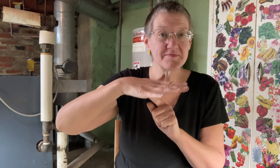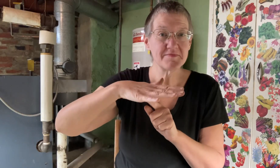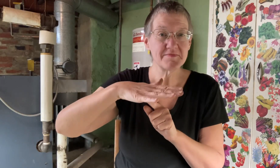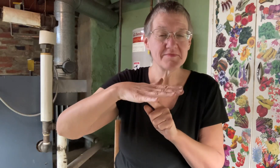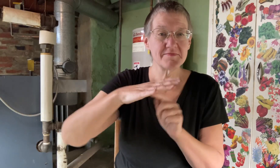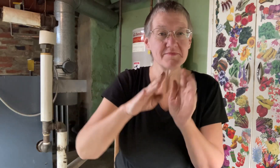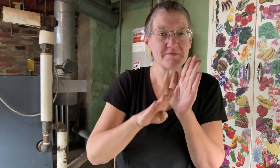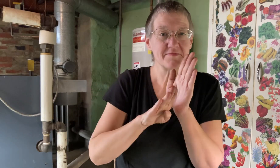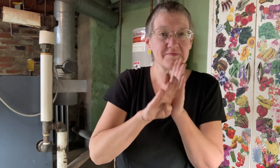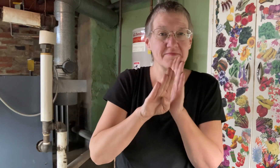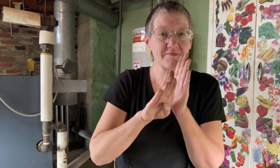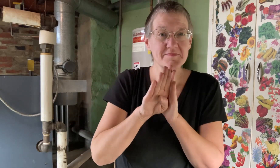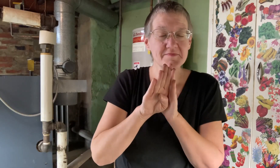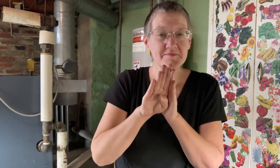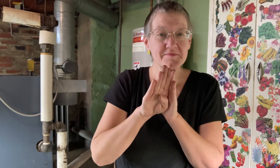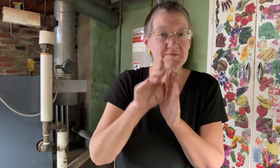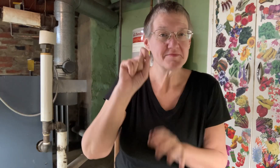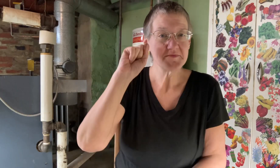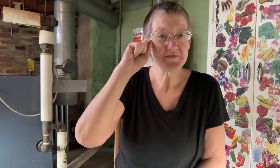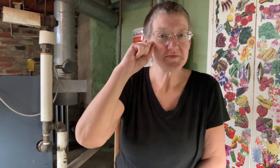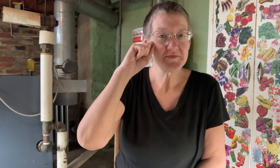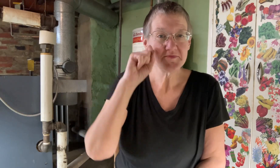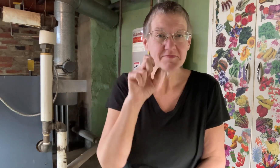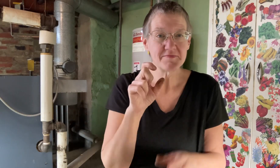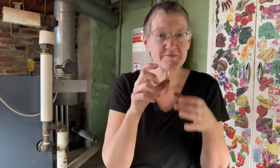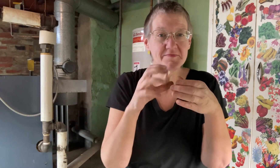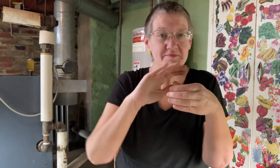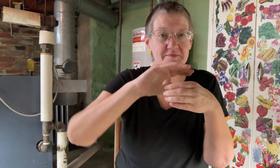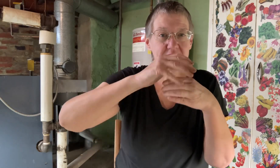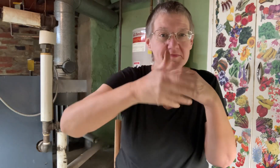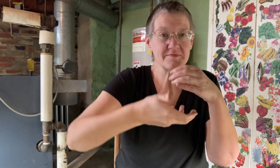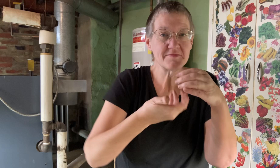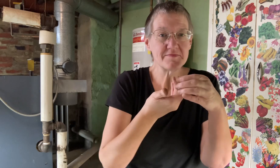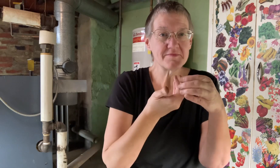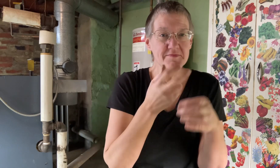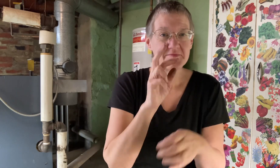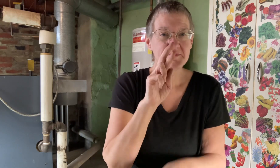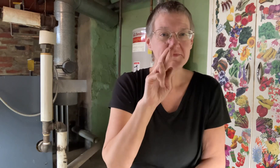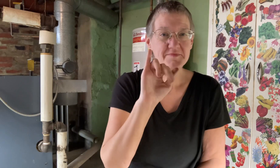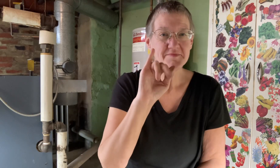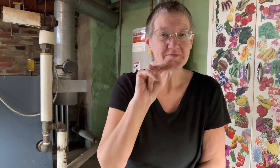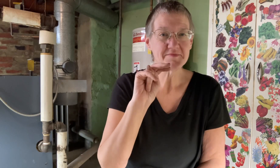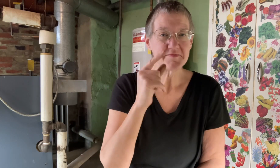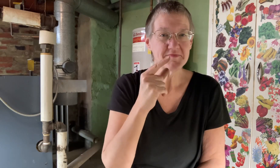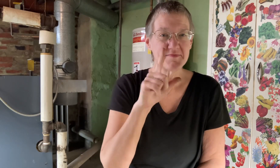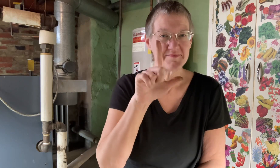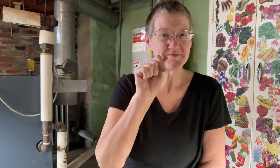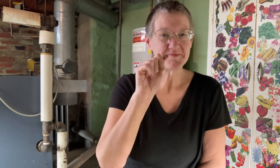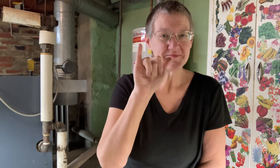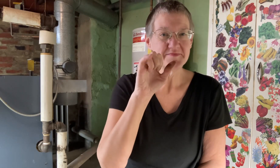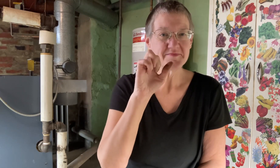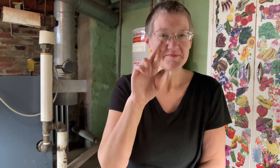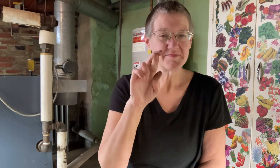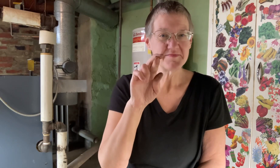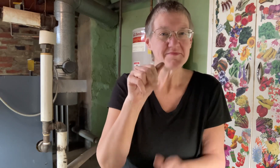So each leaf develops a layer of the onion, the rings.